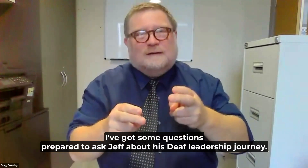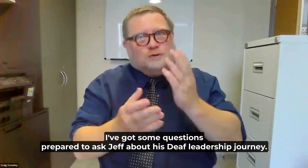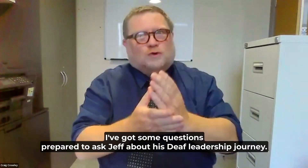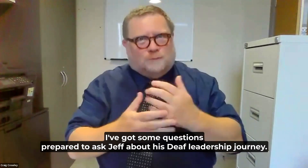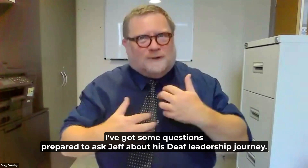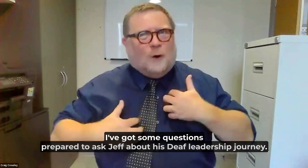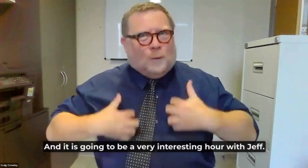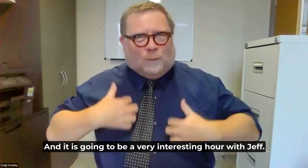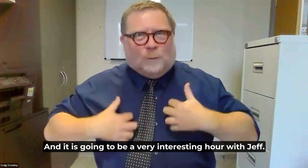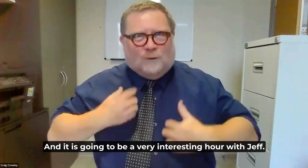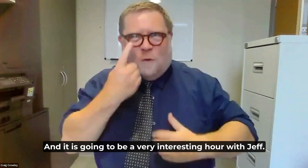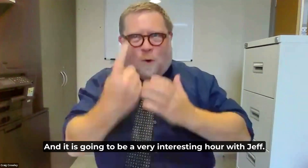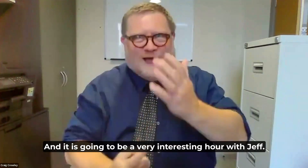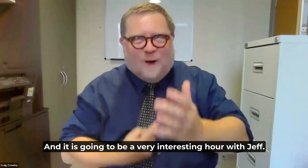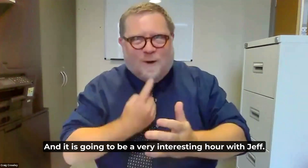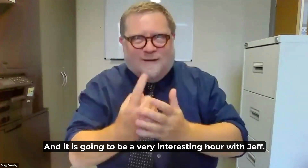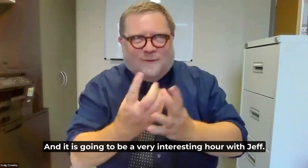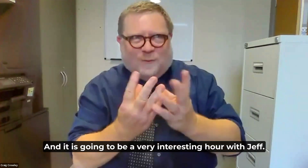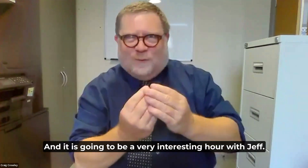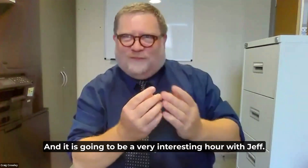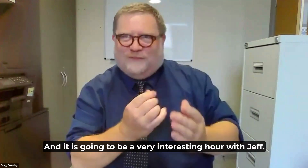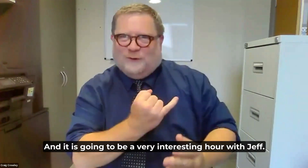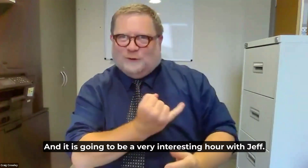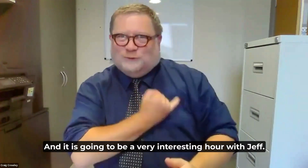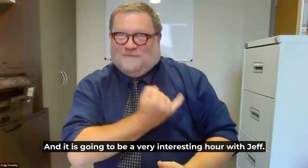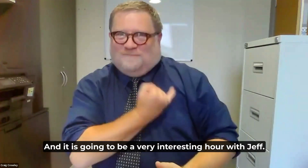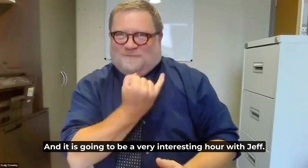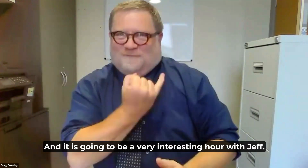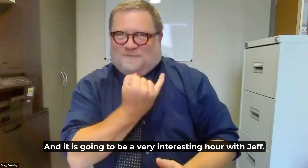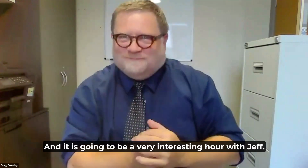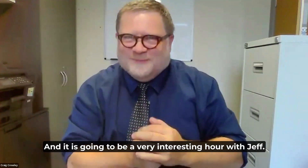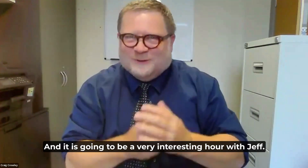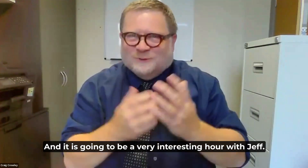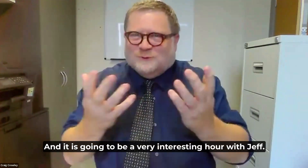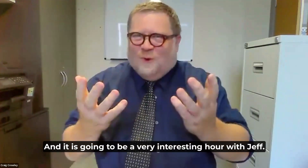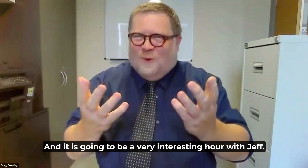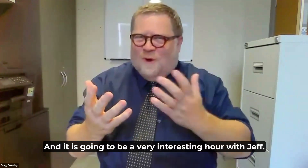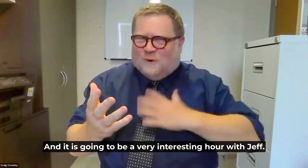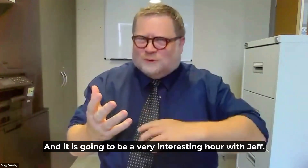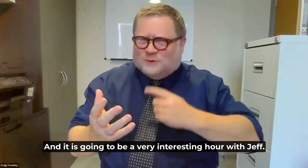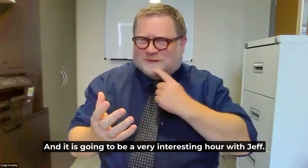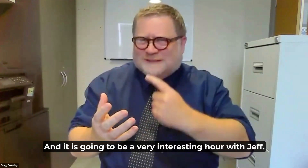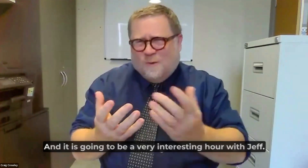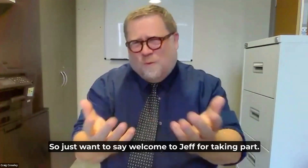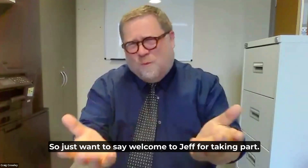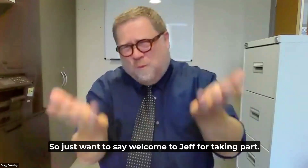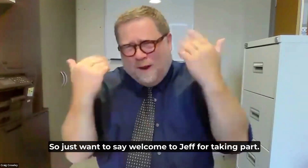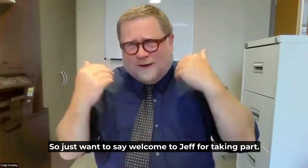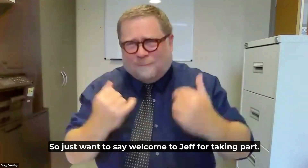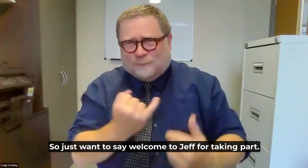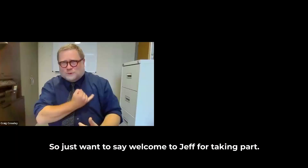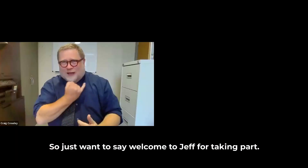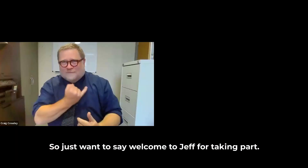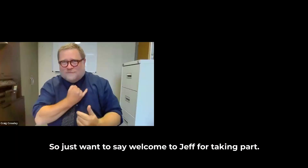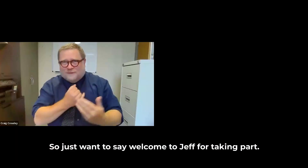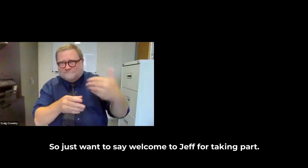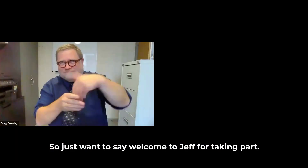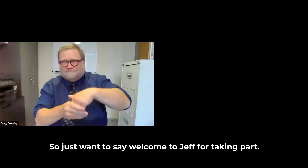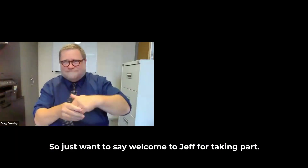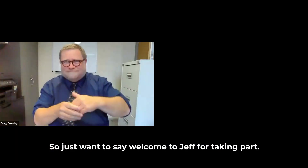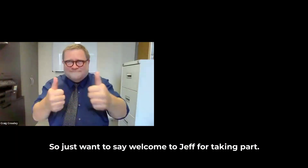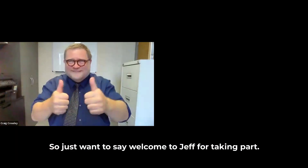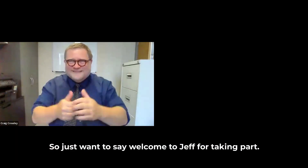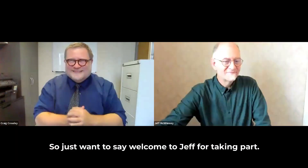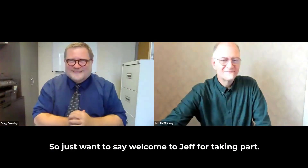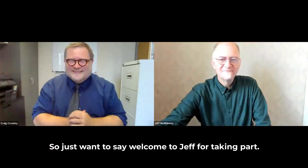journey. And it is going to be a very interesting hour with Jeff. So just want to say